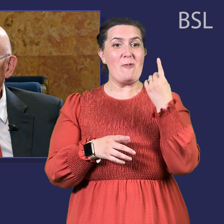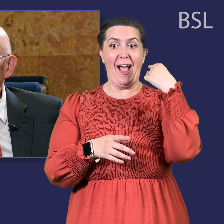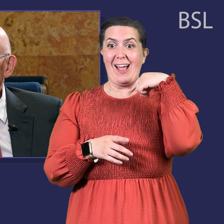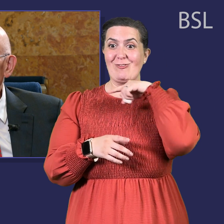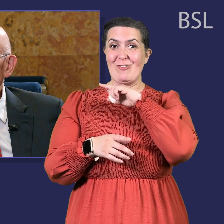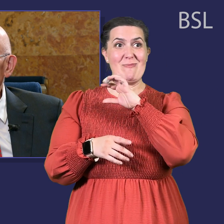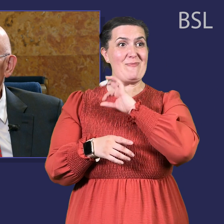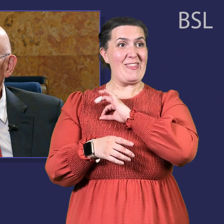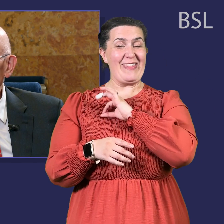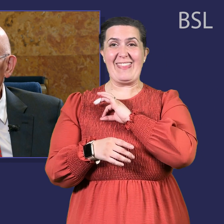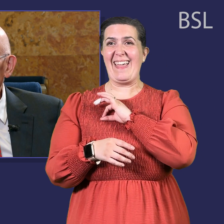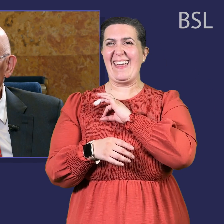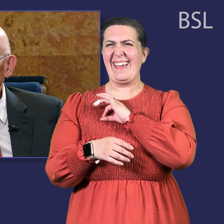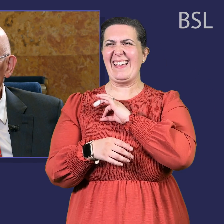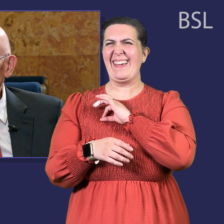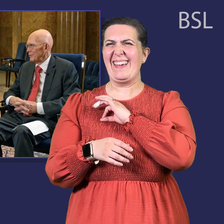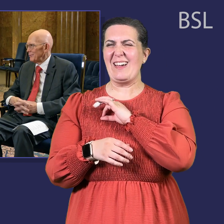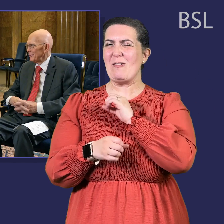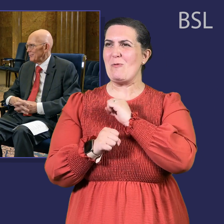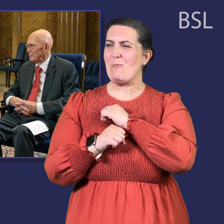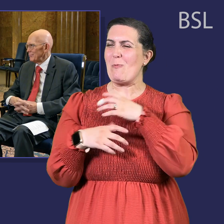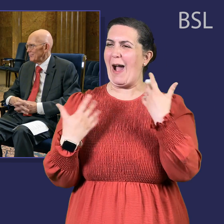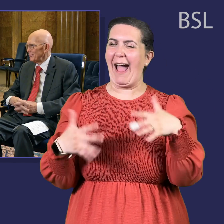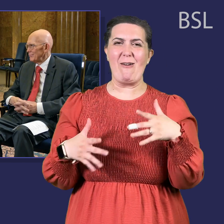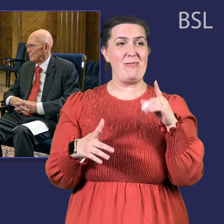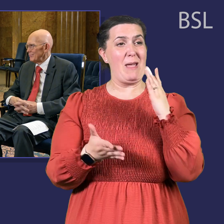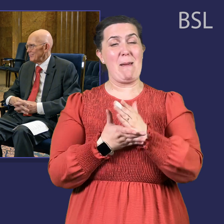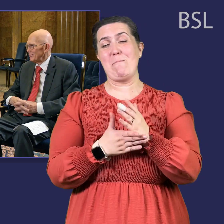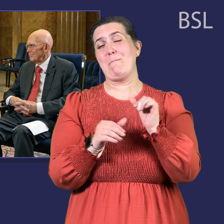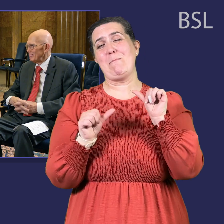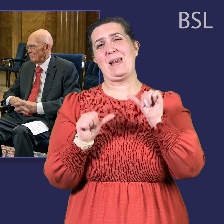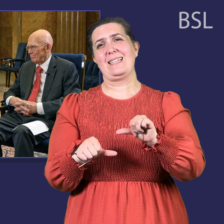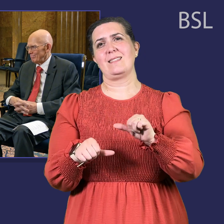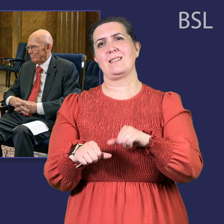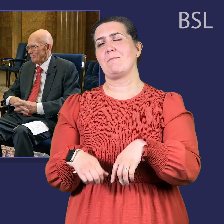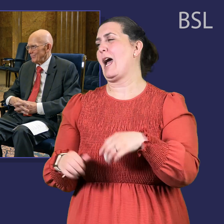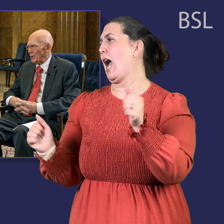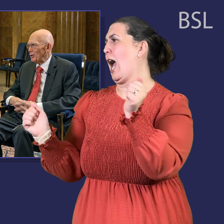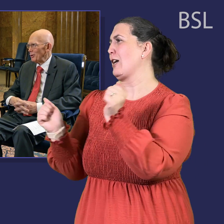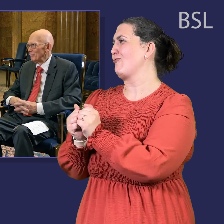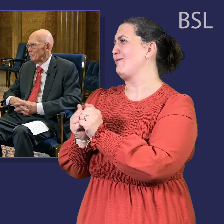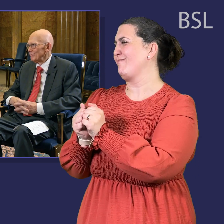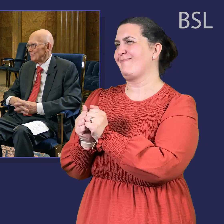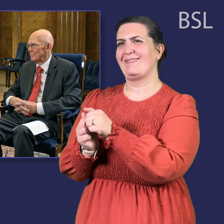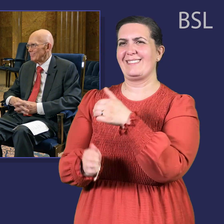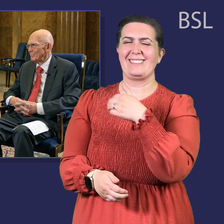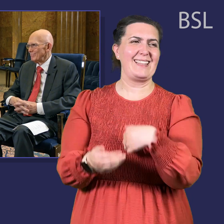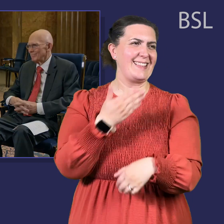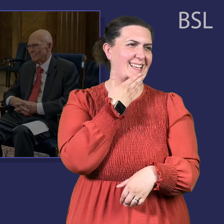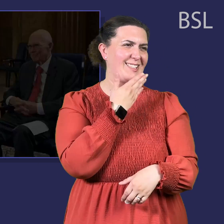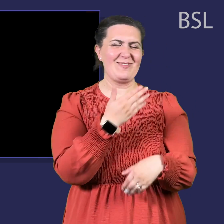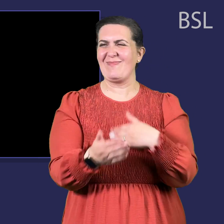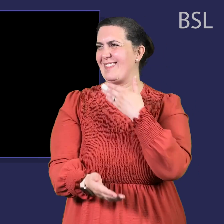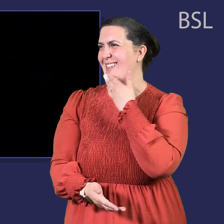observe a 100th birthday. A blessing. Indeed. Thank